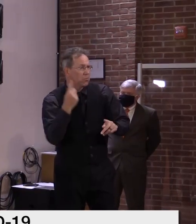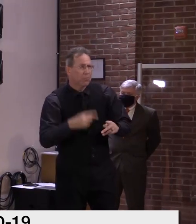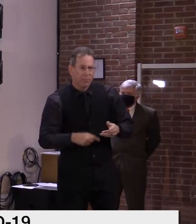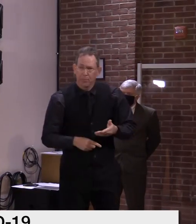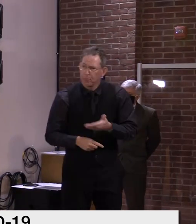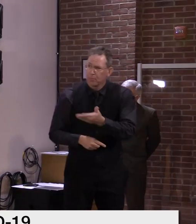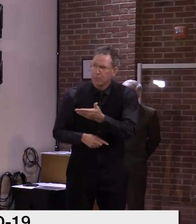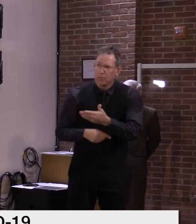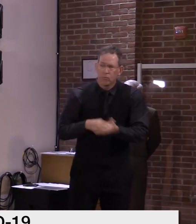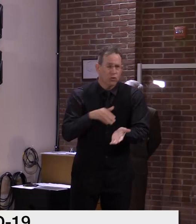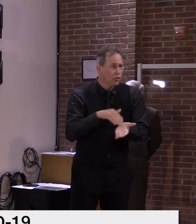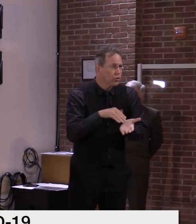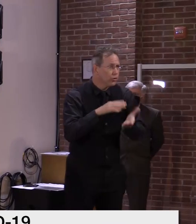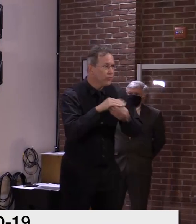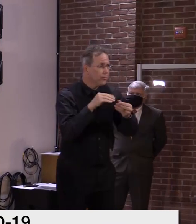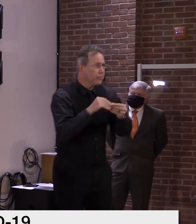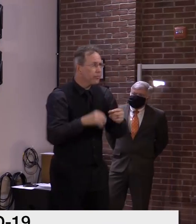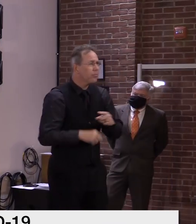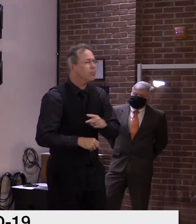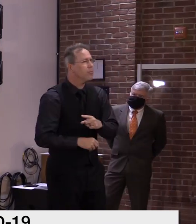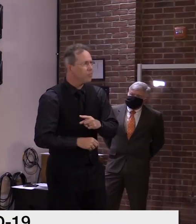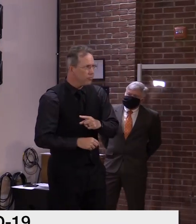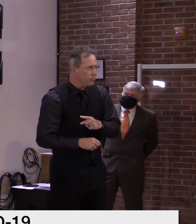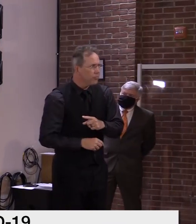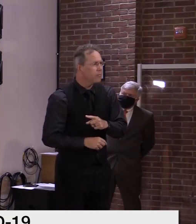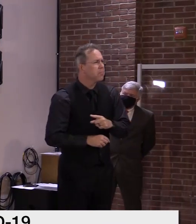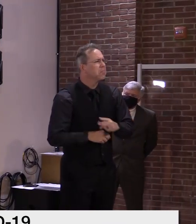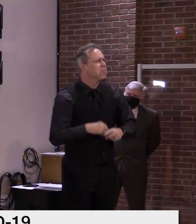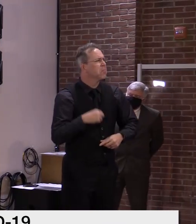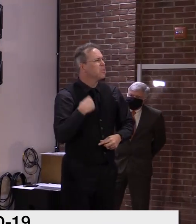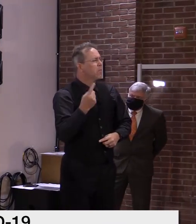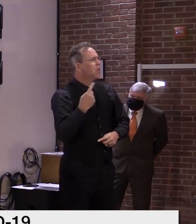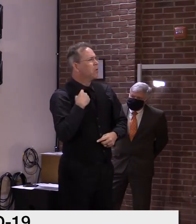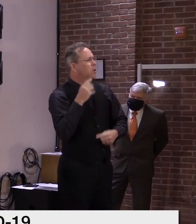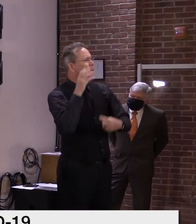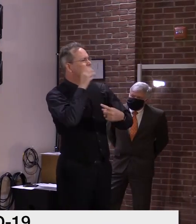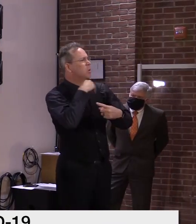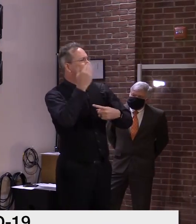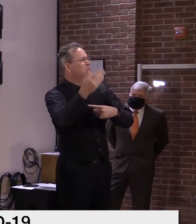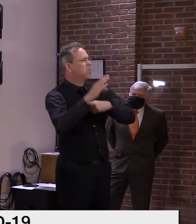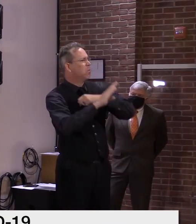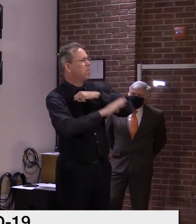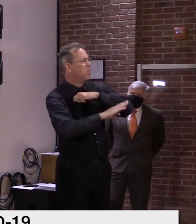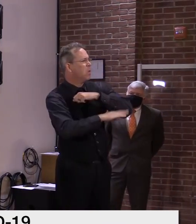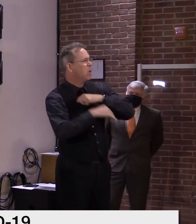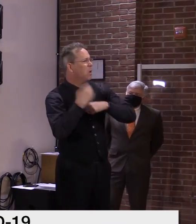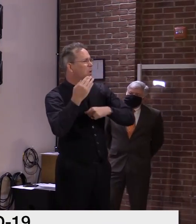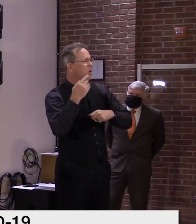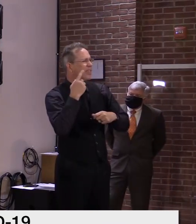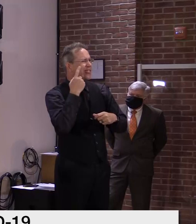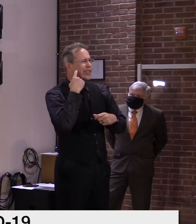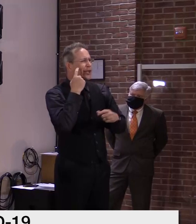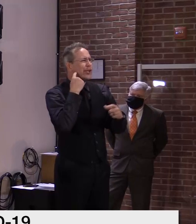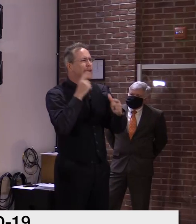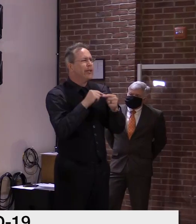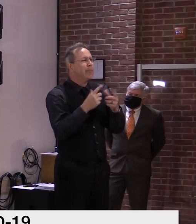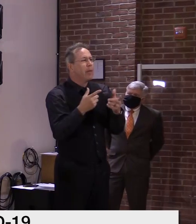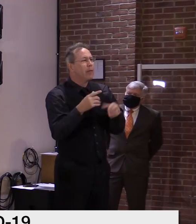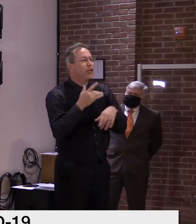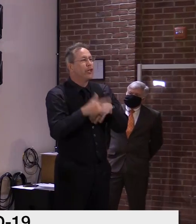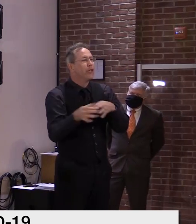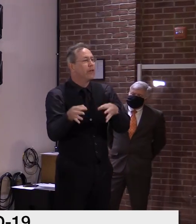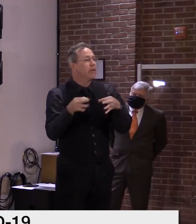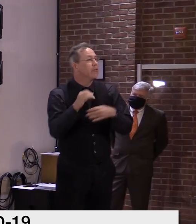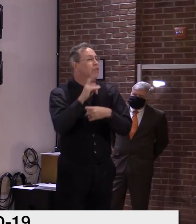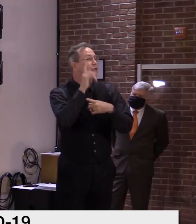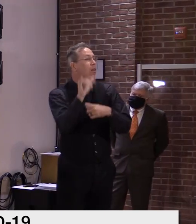We've all had the assumption it would be the fall, but I did see some recent news talking about something about July. I don't know if that's a